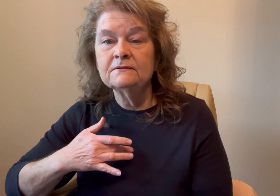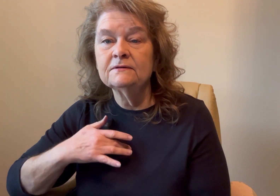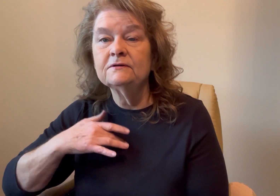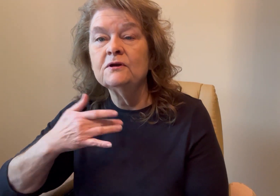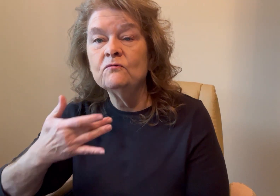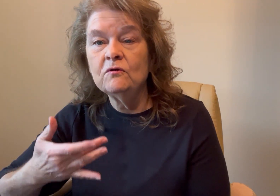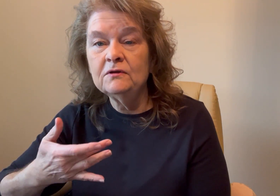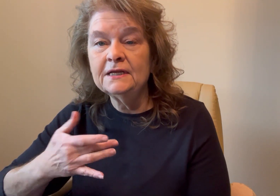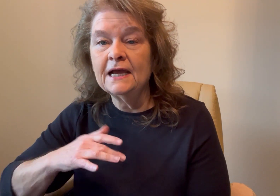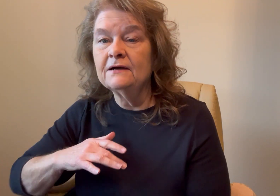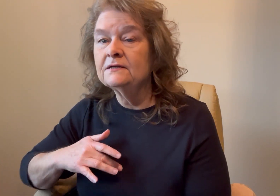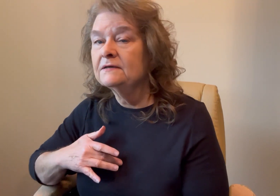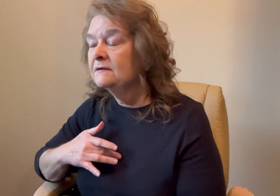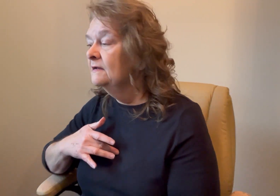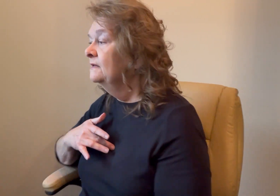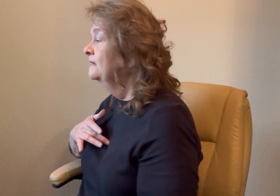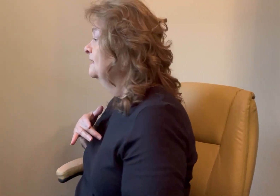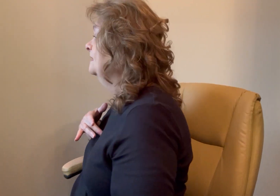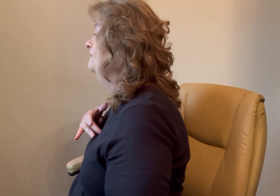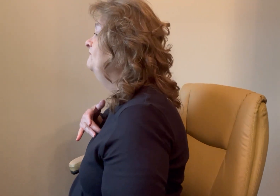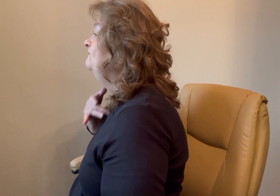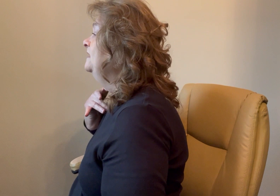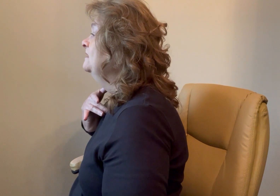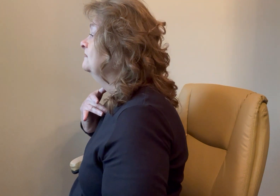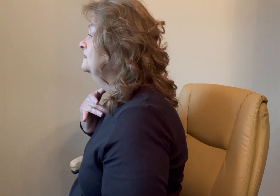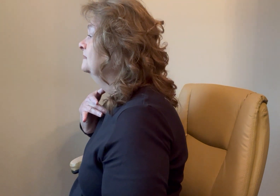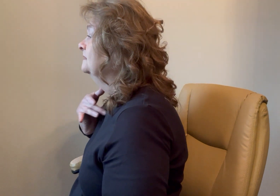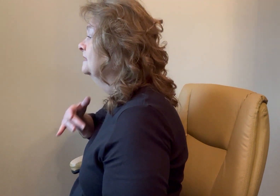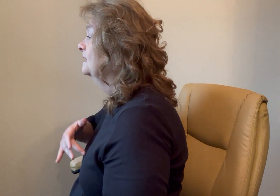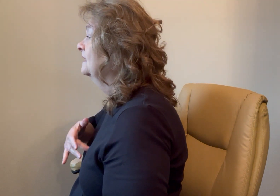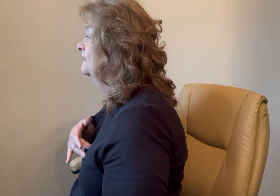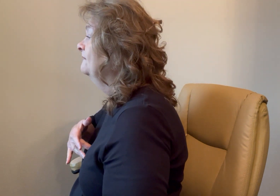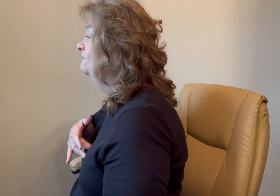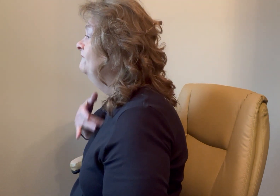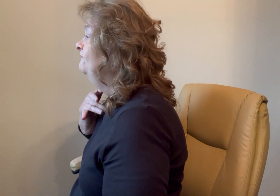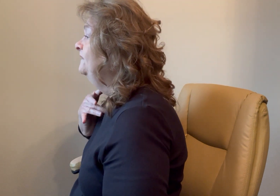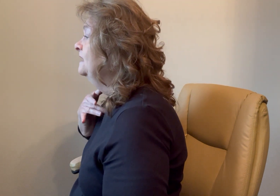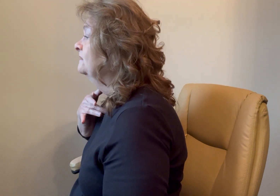or don't roll it out. Feel. Feel.